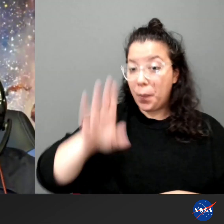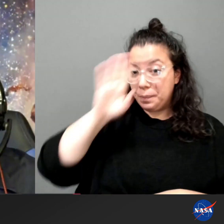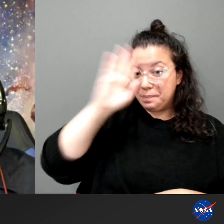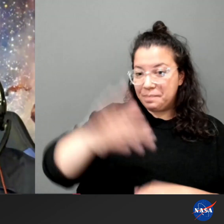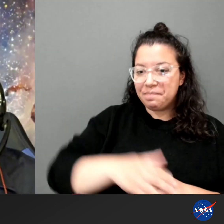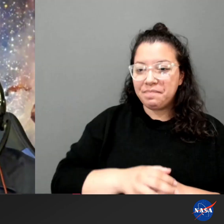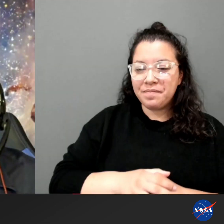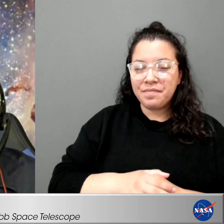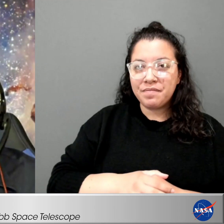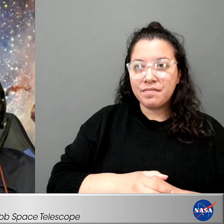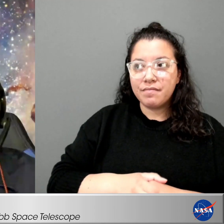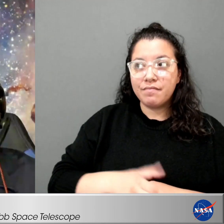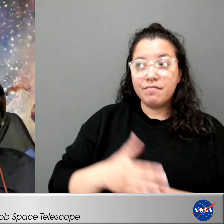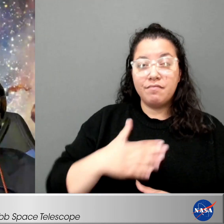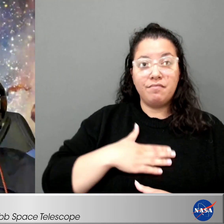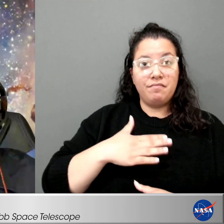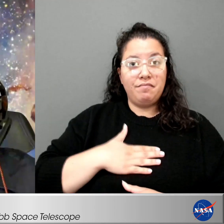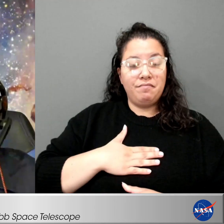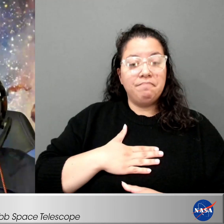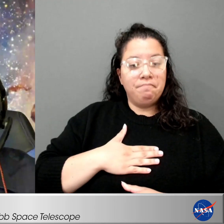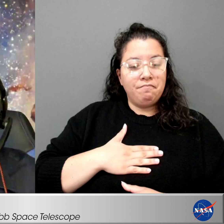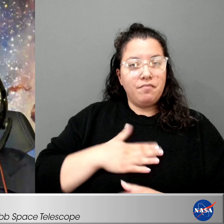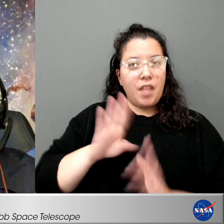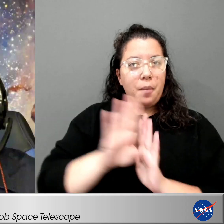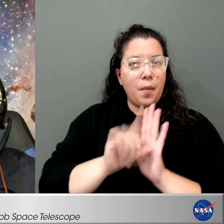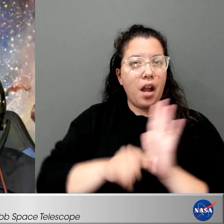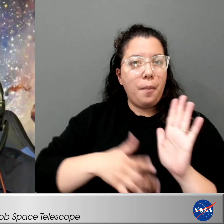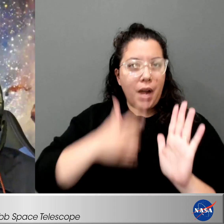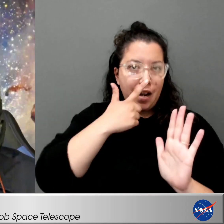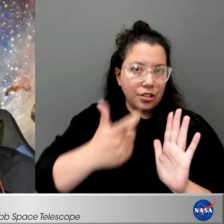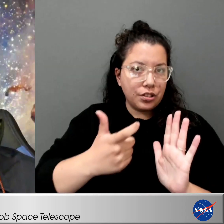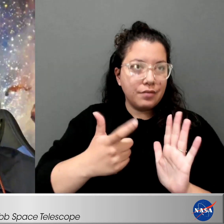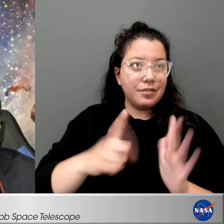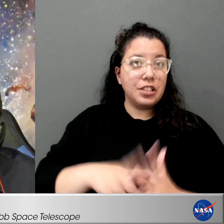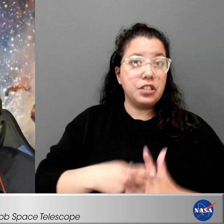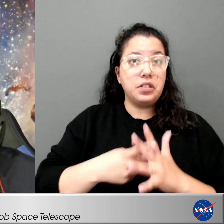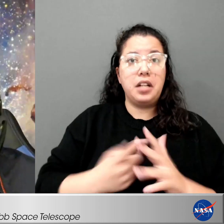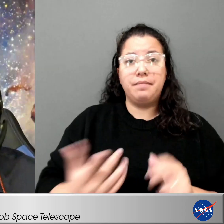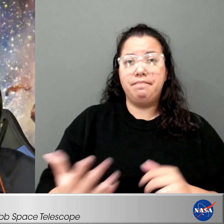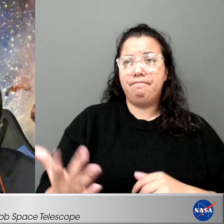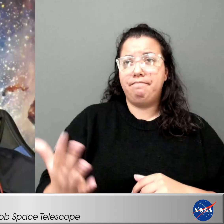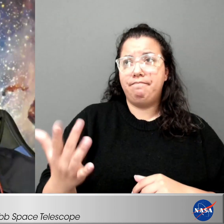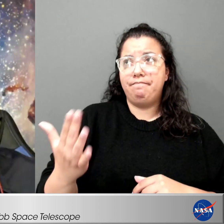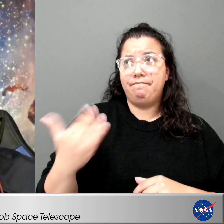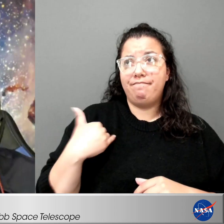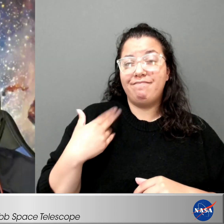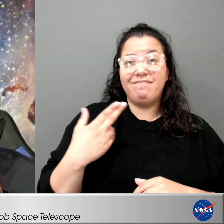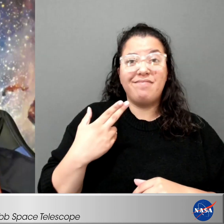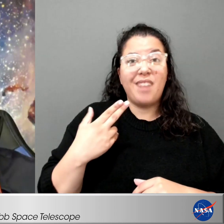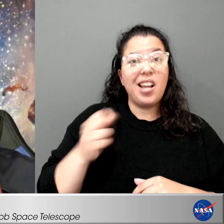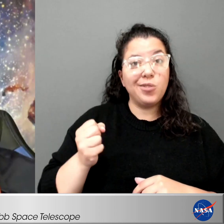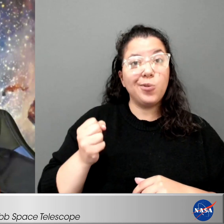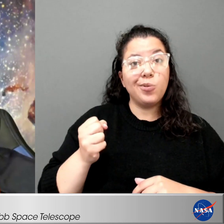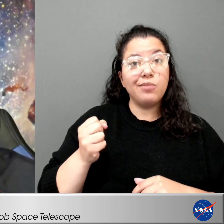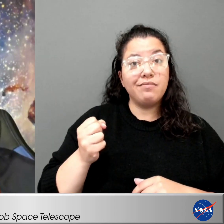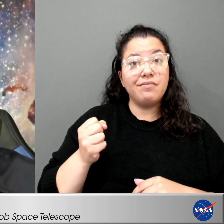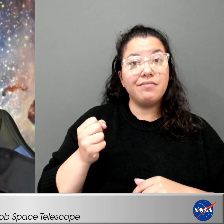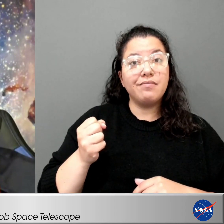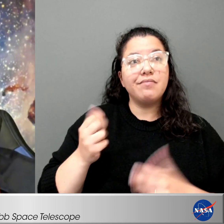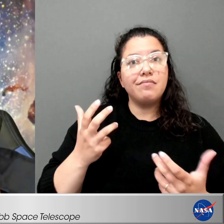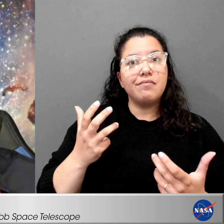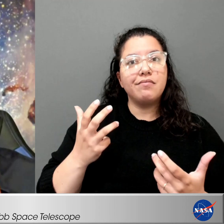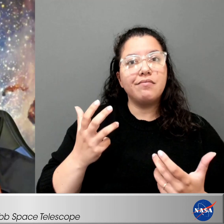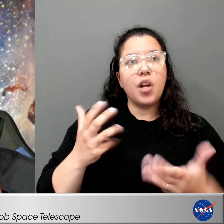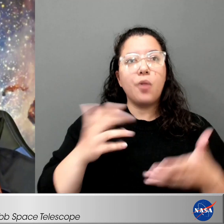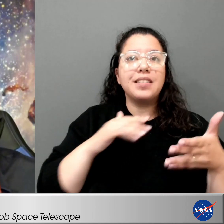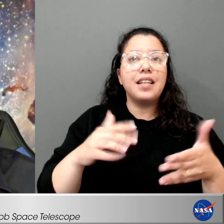guess for me, at least, then, my interest in astronomy really came about from starting back in high school and starting to study math and